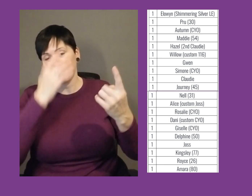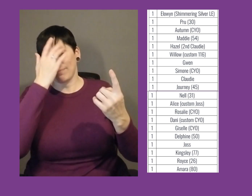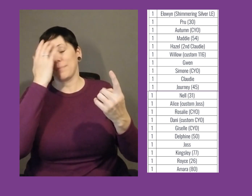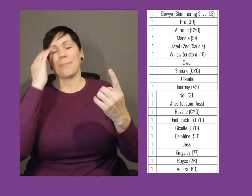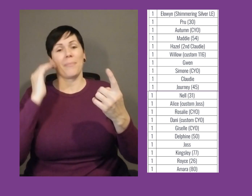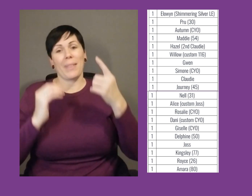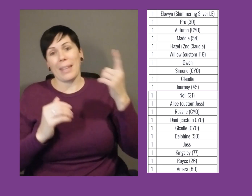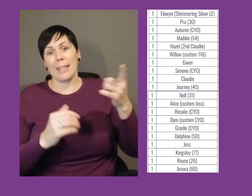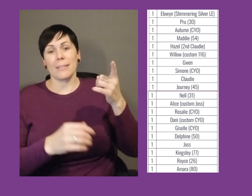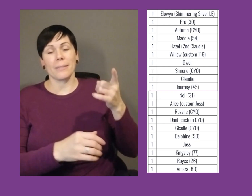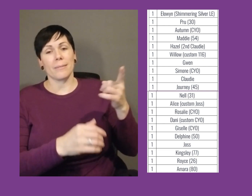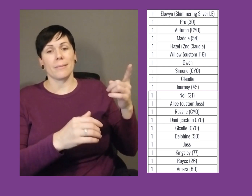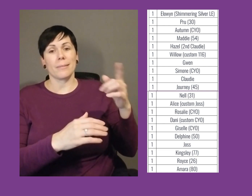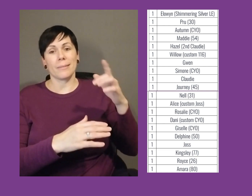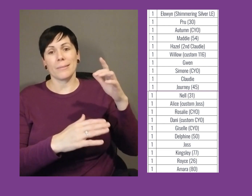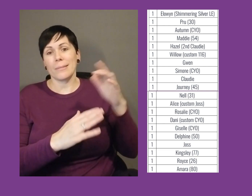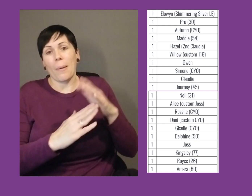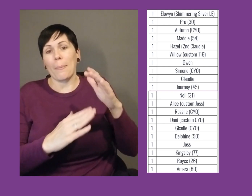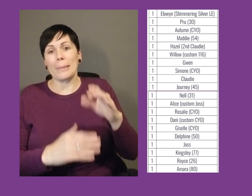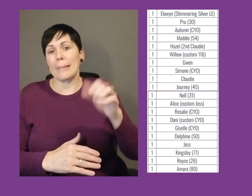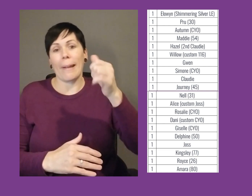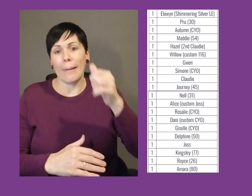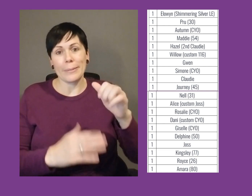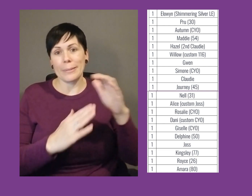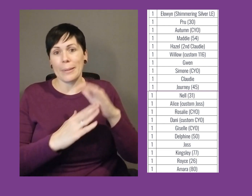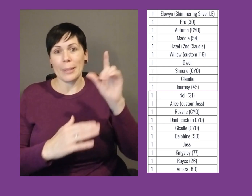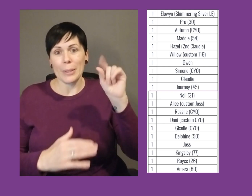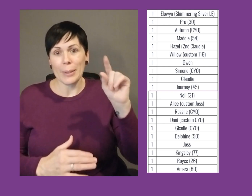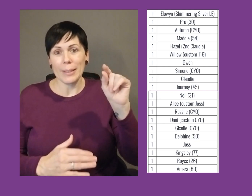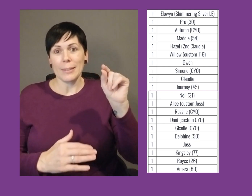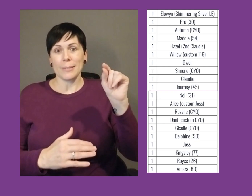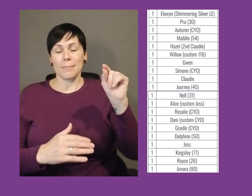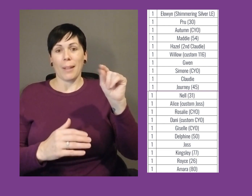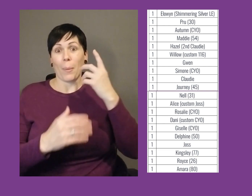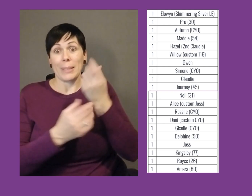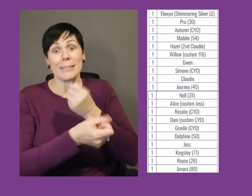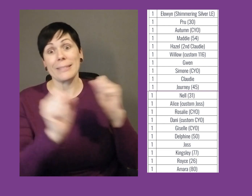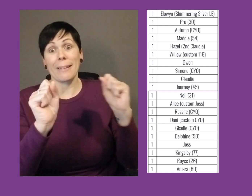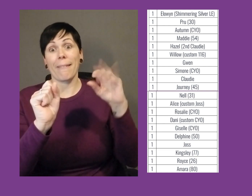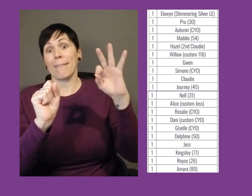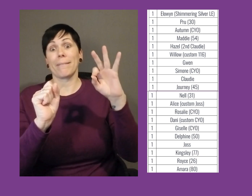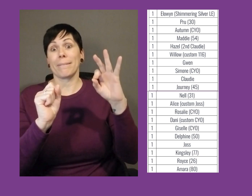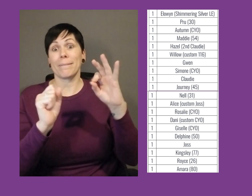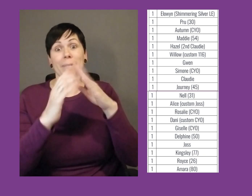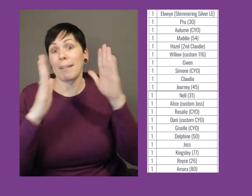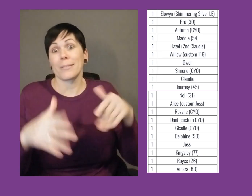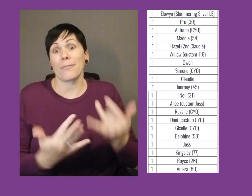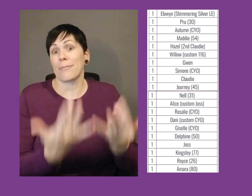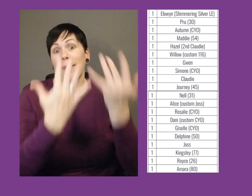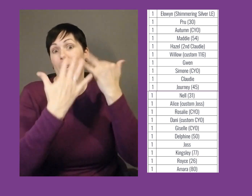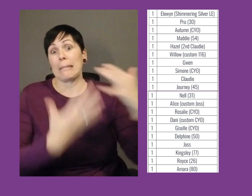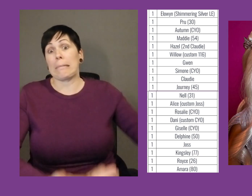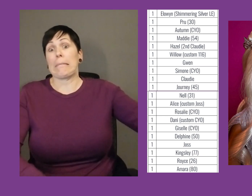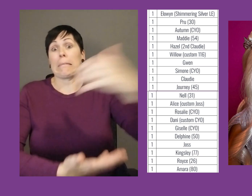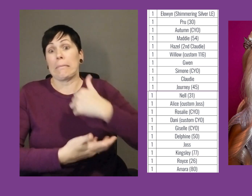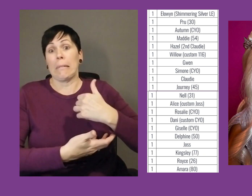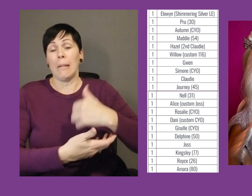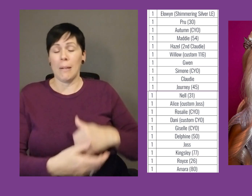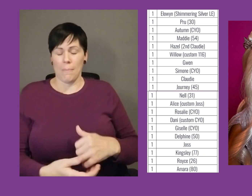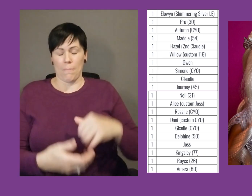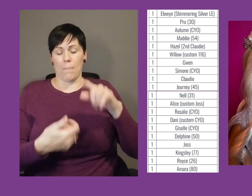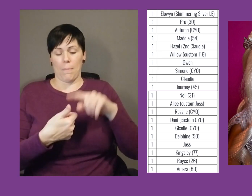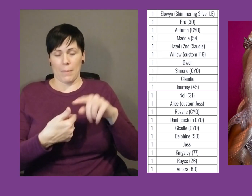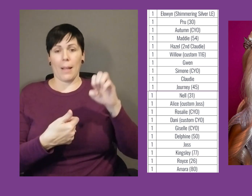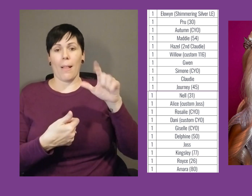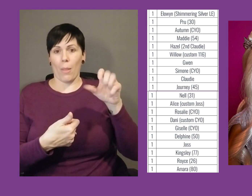house fire, or, if I had to sell off all my dolls and only could keep 20. So let's look through them. Elowen, I had already